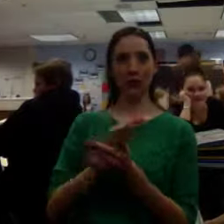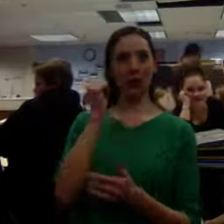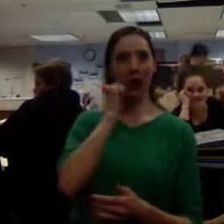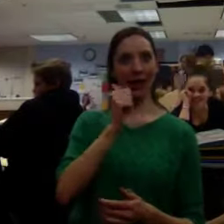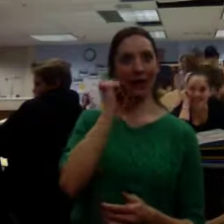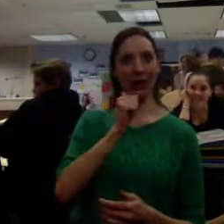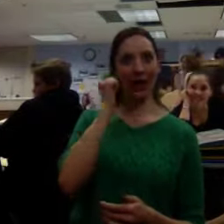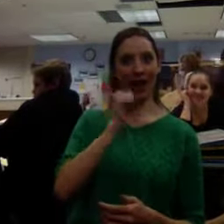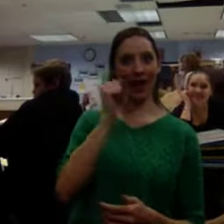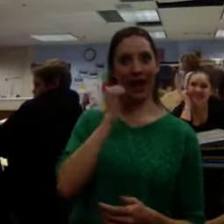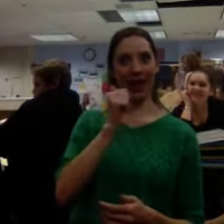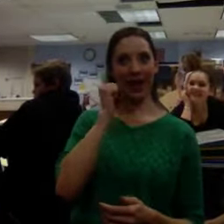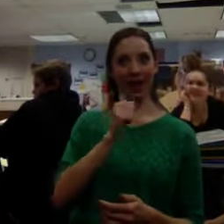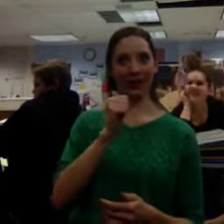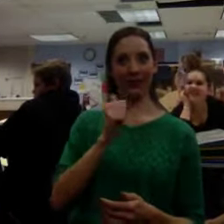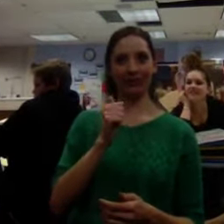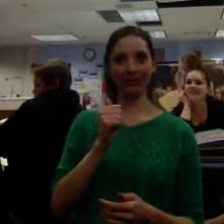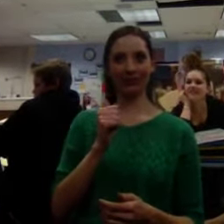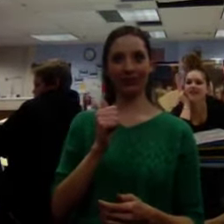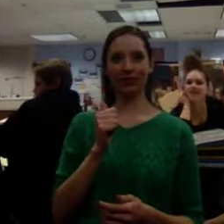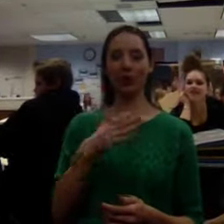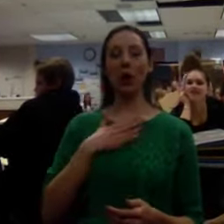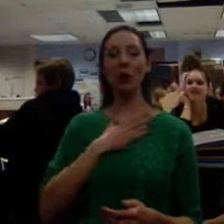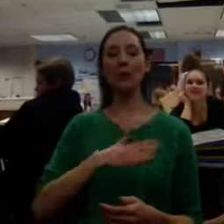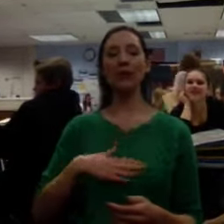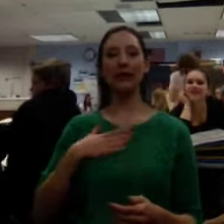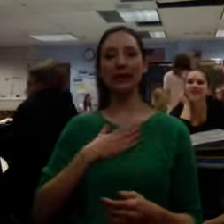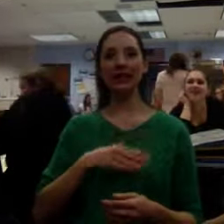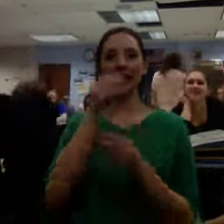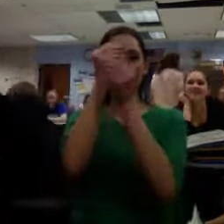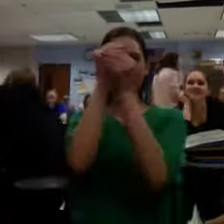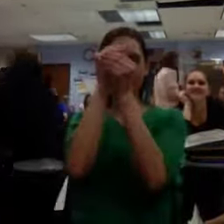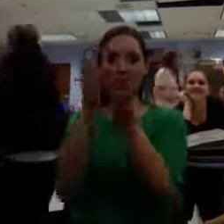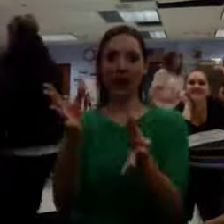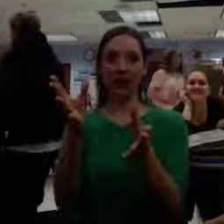Okay, please tell your parents I said thank you. Okay? All right, let's move it up.